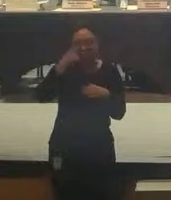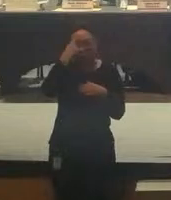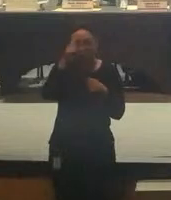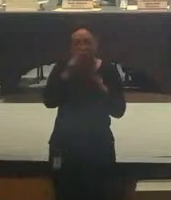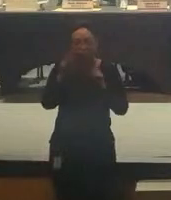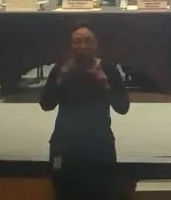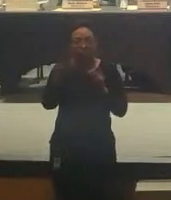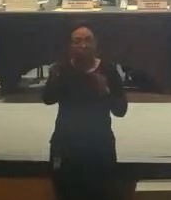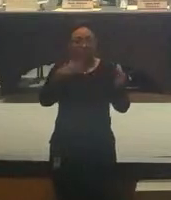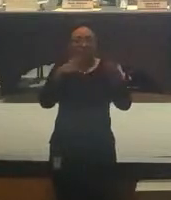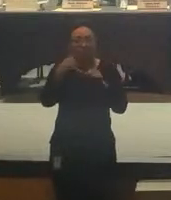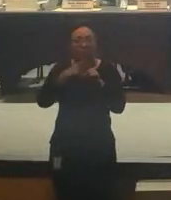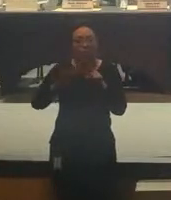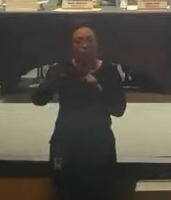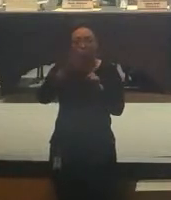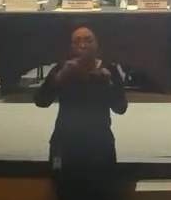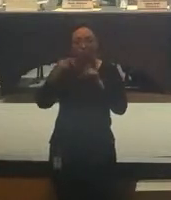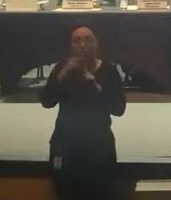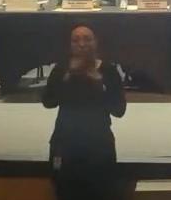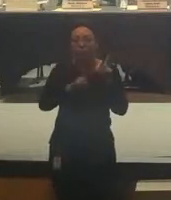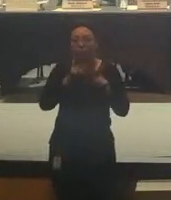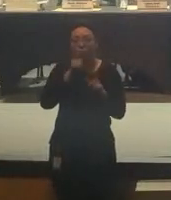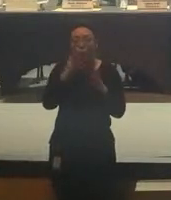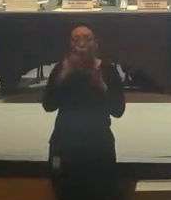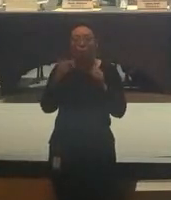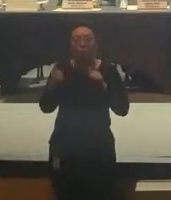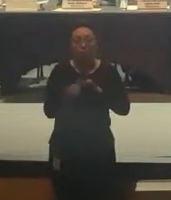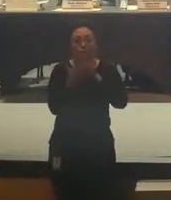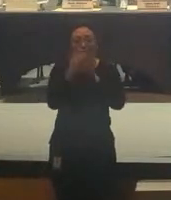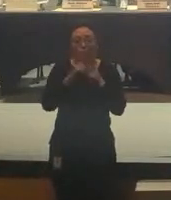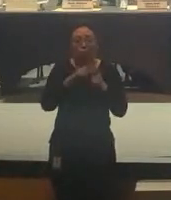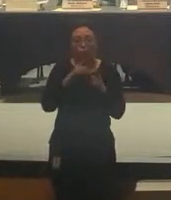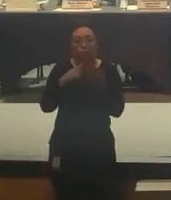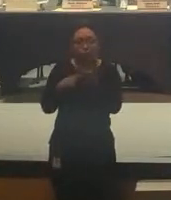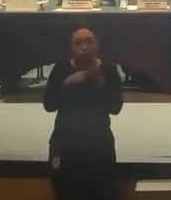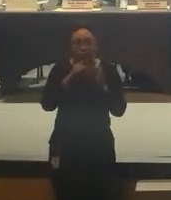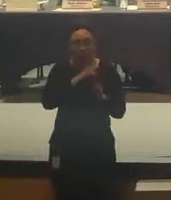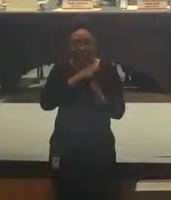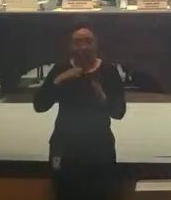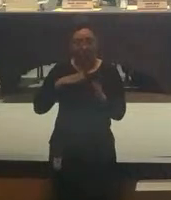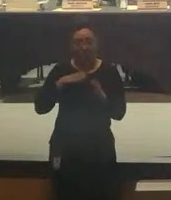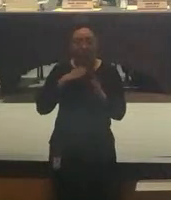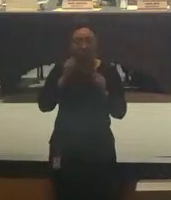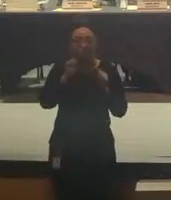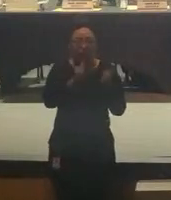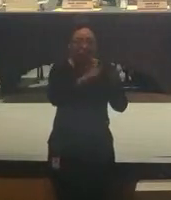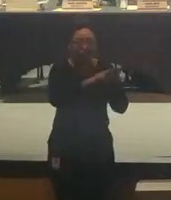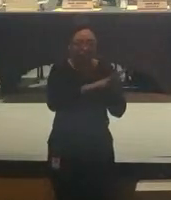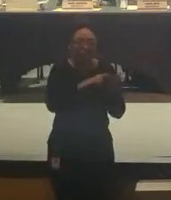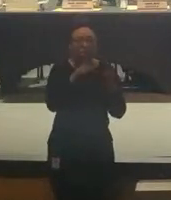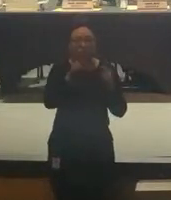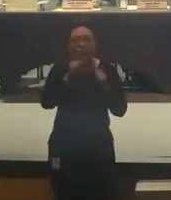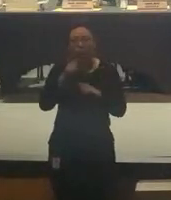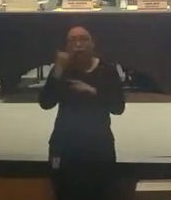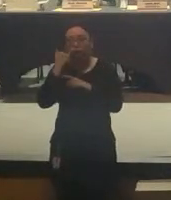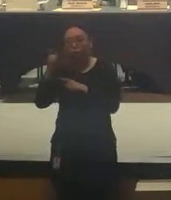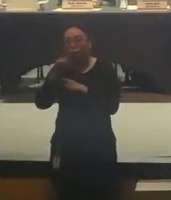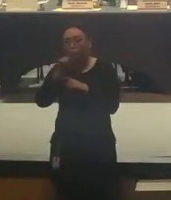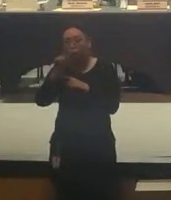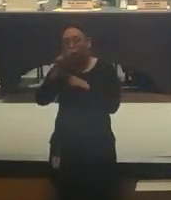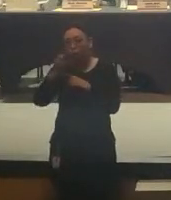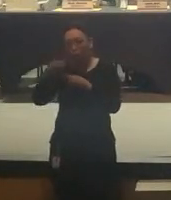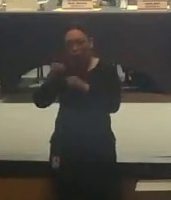and perspective. Those wishing to address the commission in person may sign up to speak once the agenda has been posted by calling the Demographic Zoning